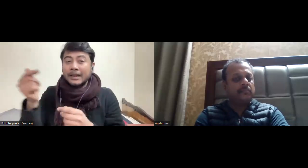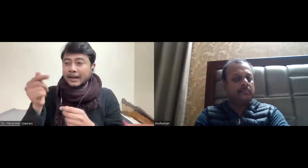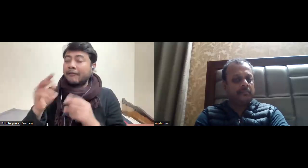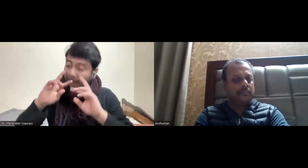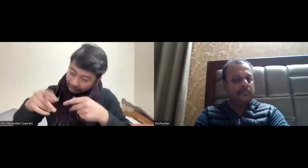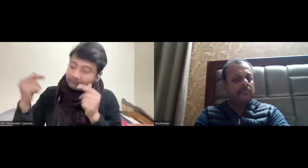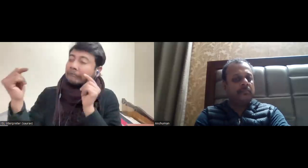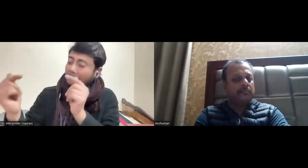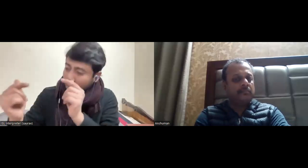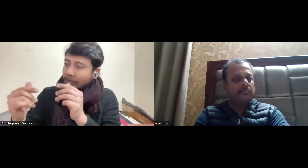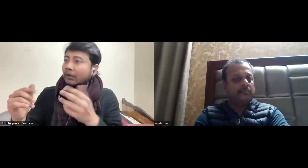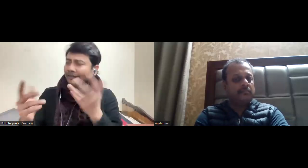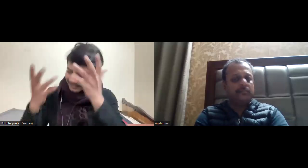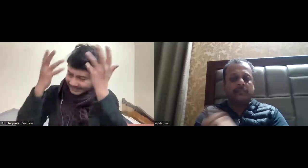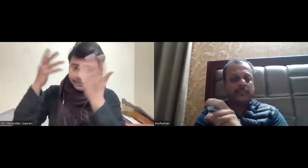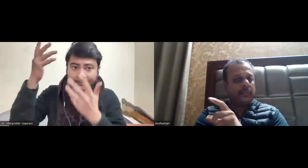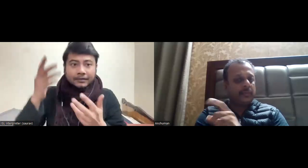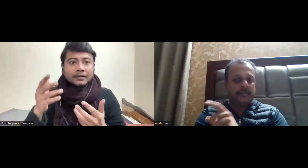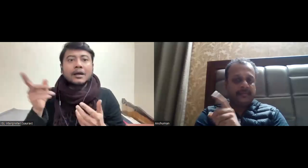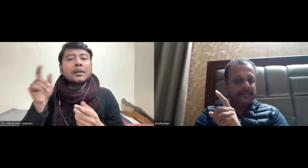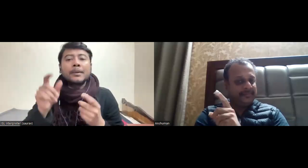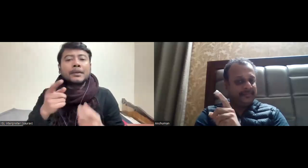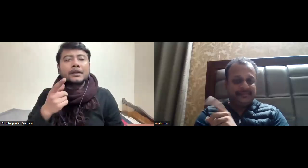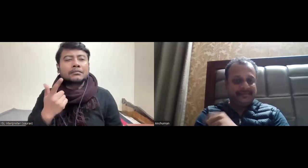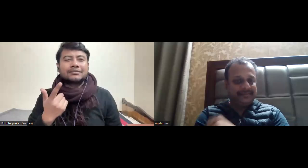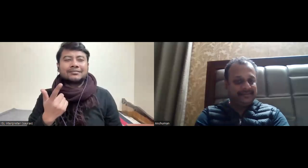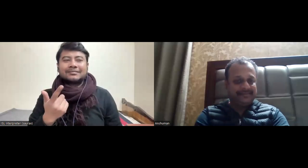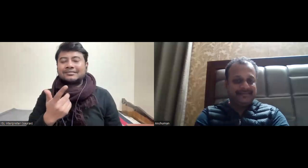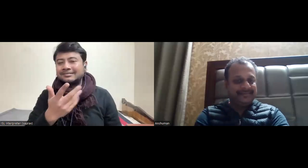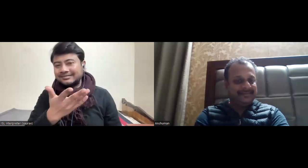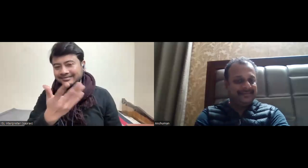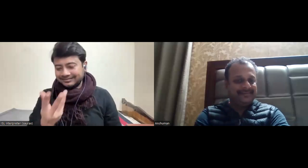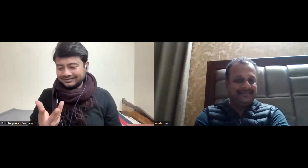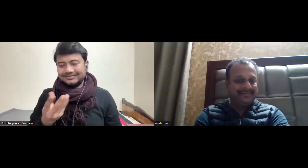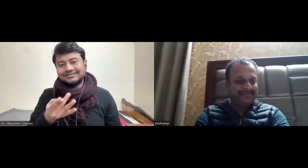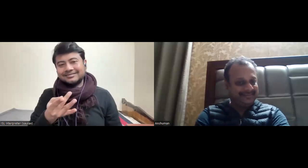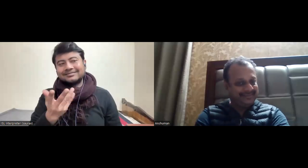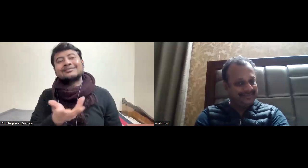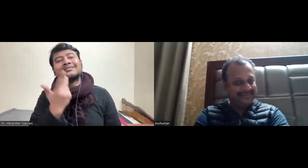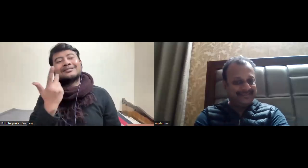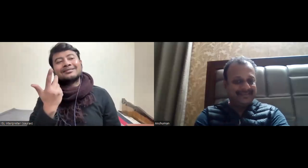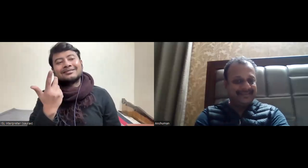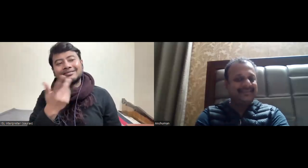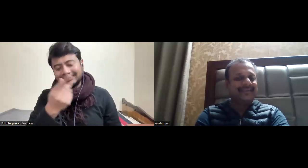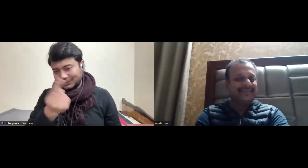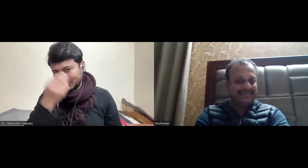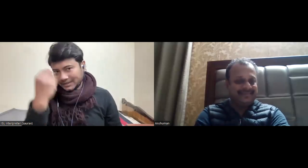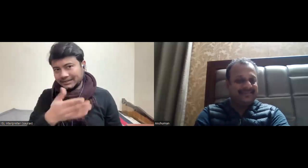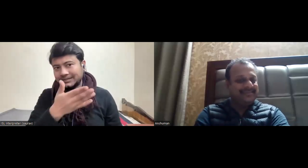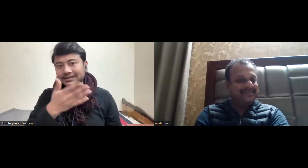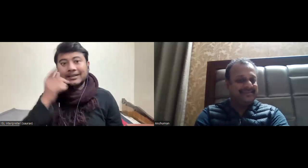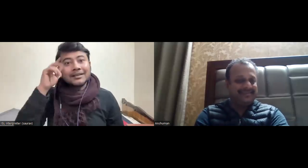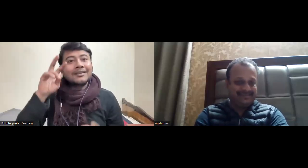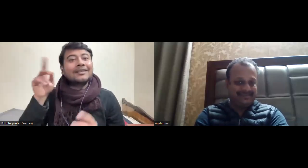we have a good behavior, and so that through our behavior we can set an example for other people. So which is very good.